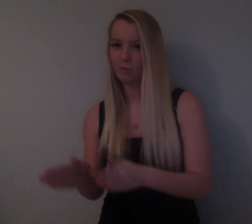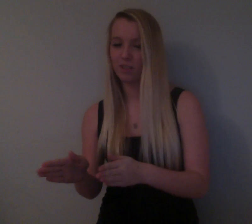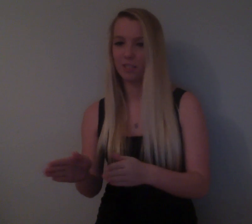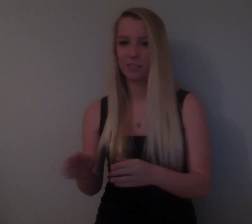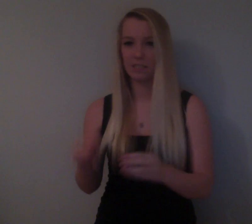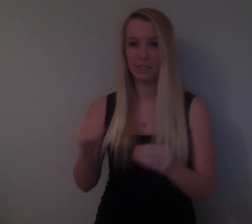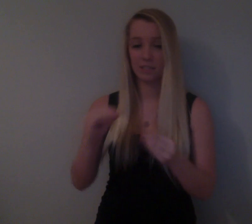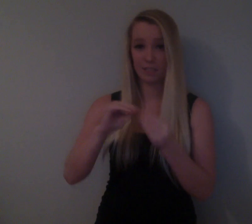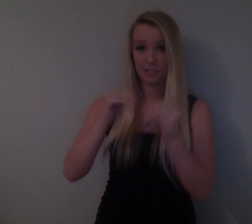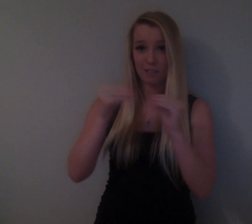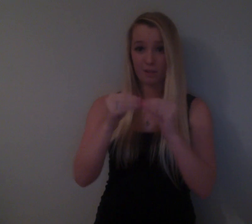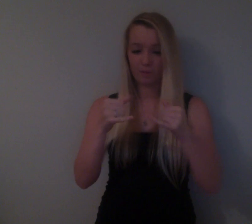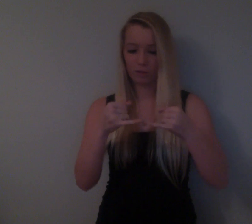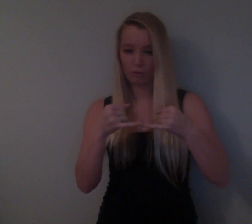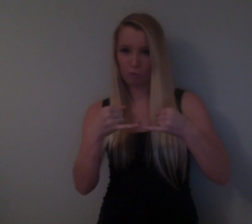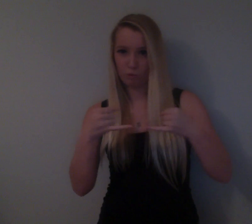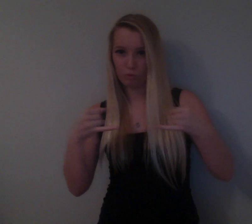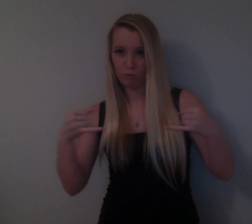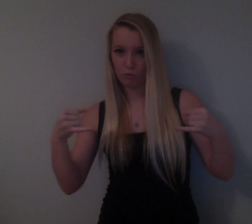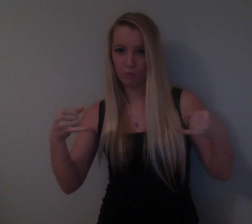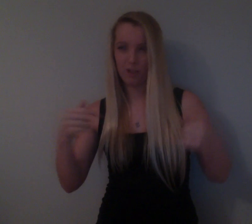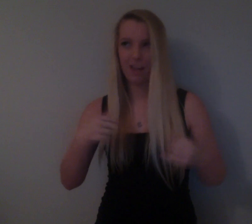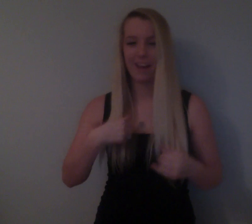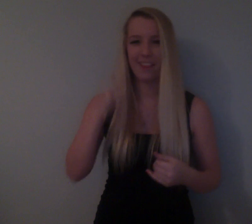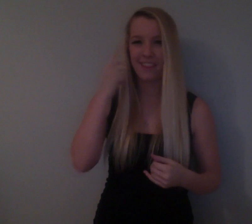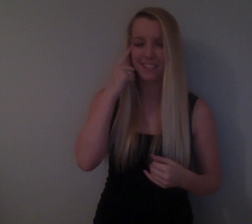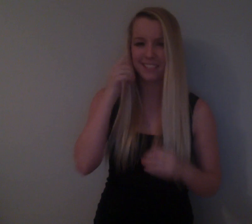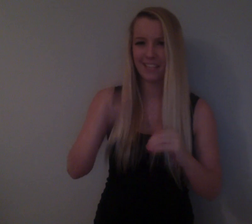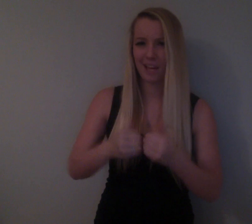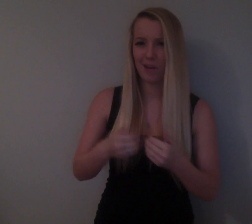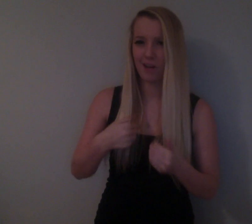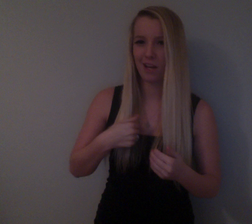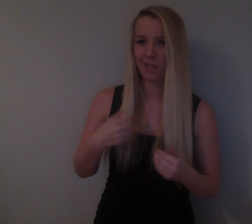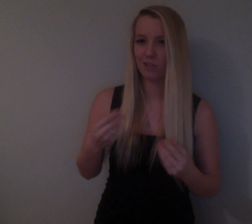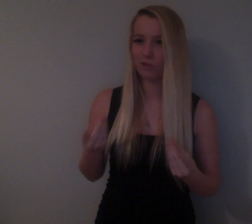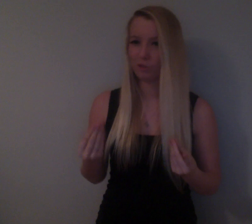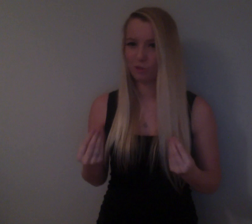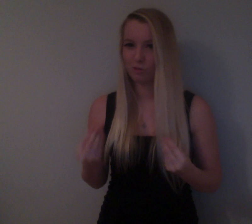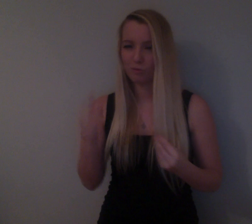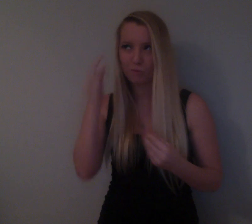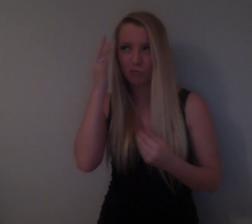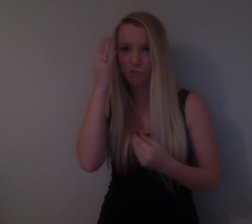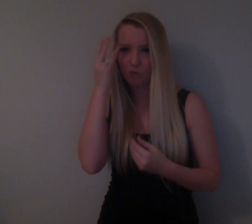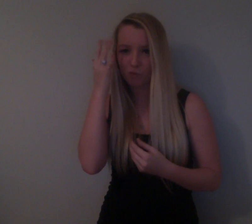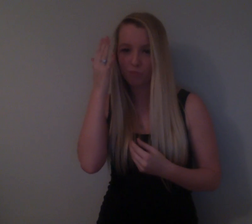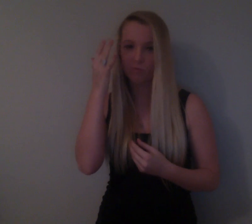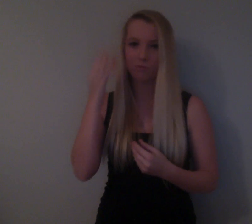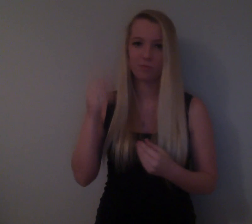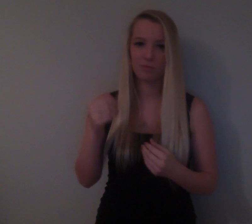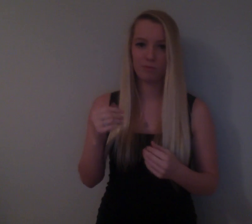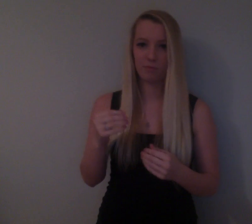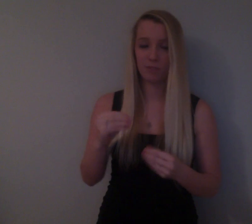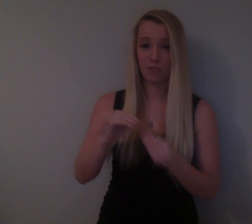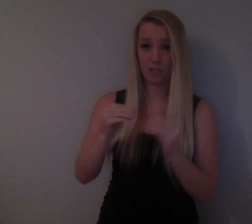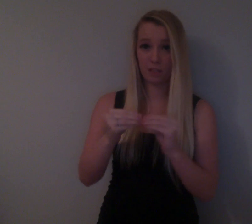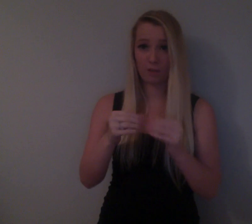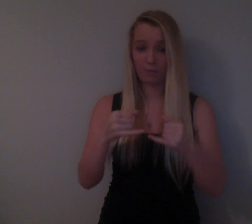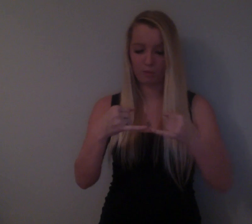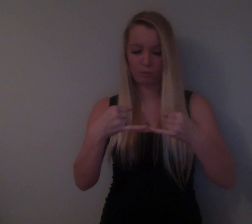head when I forget. I don't have it memorized. So number line, I just write all the numbers in order, and I go